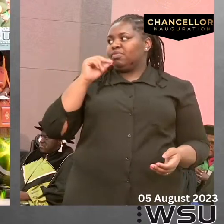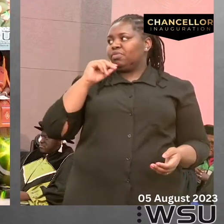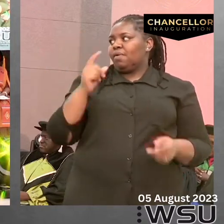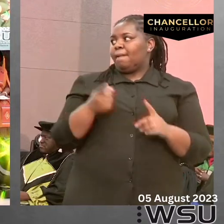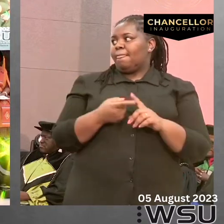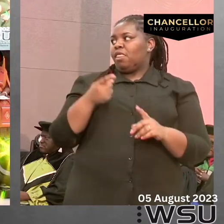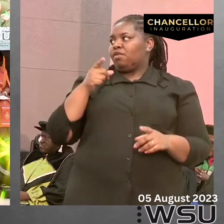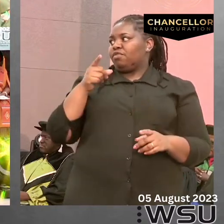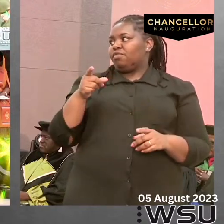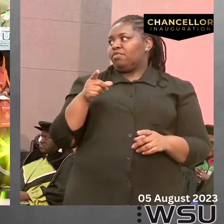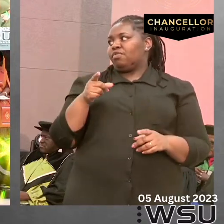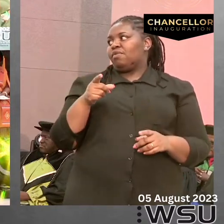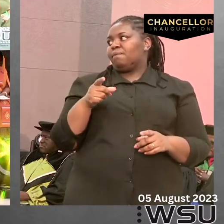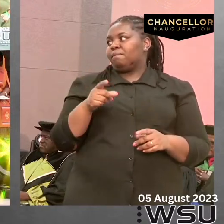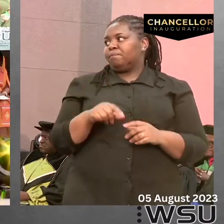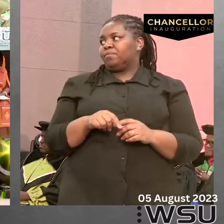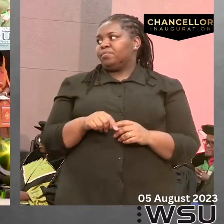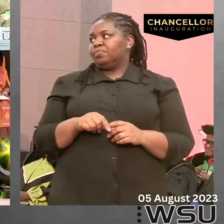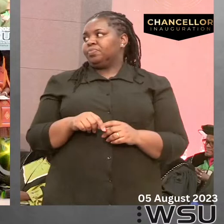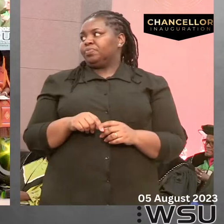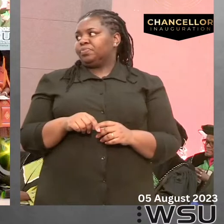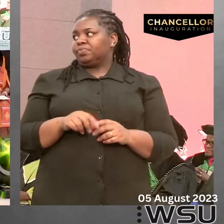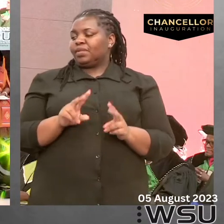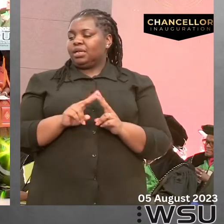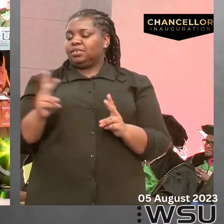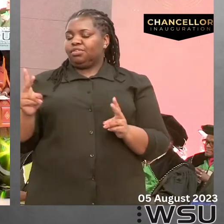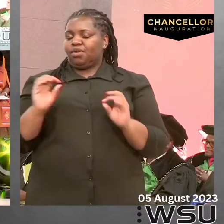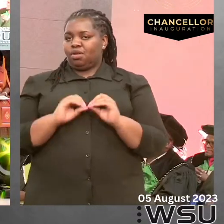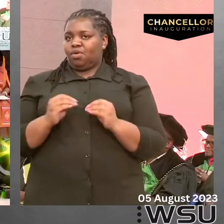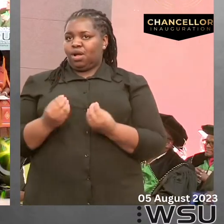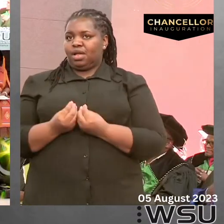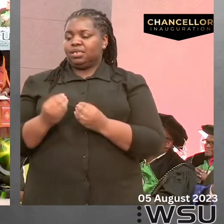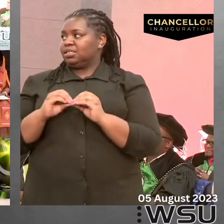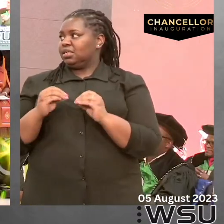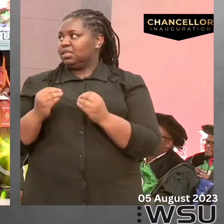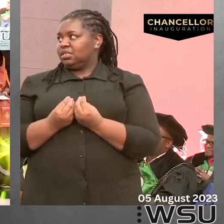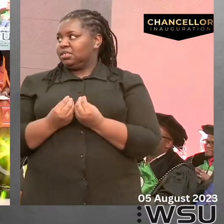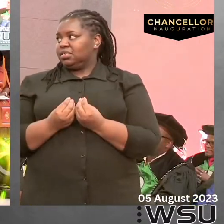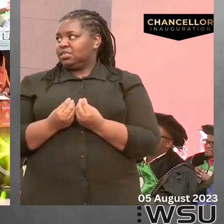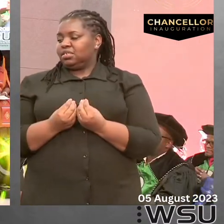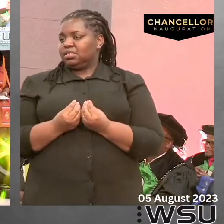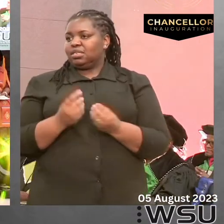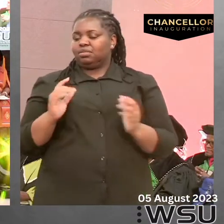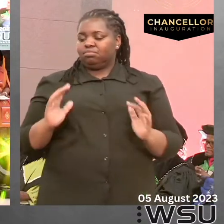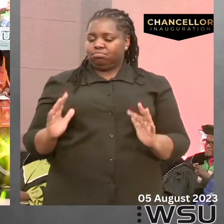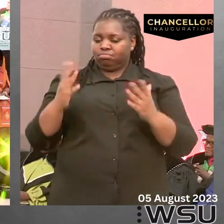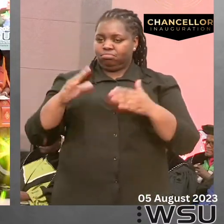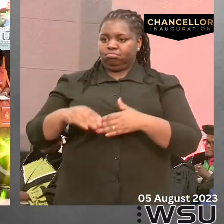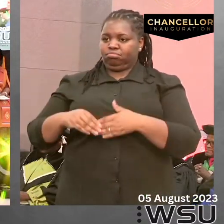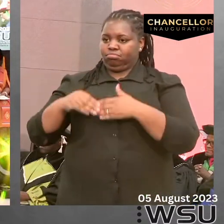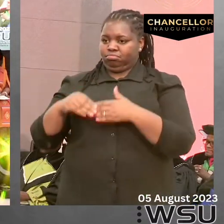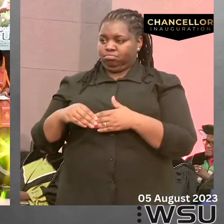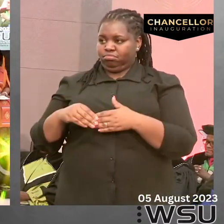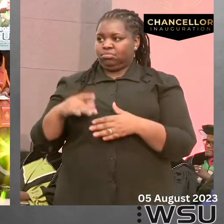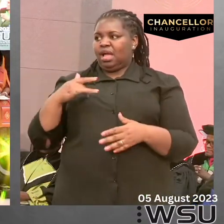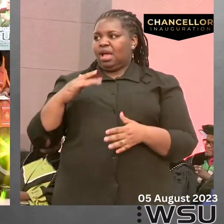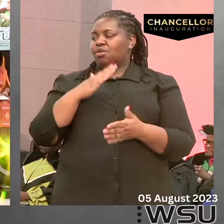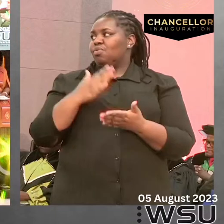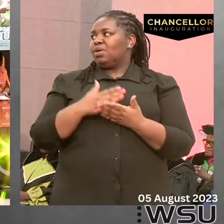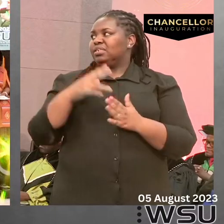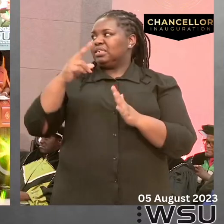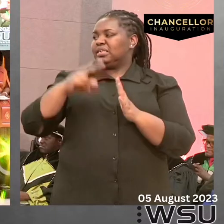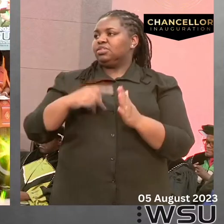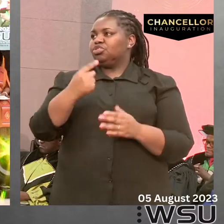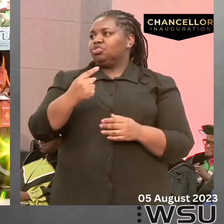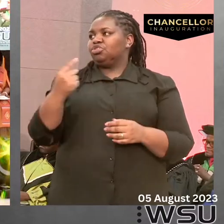behalf of all the different organizations giving congratulatory messages. I don't want to read